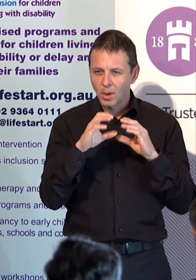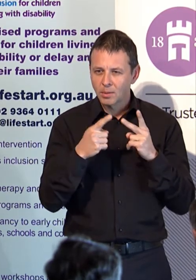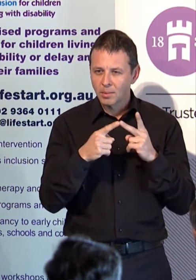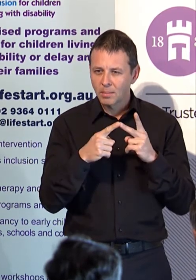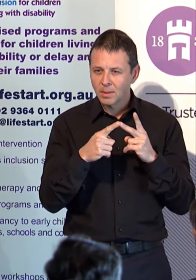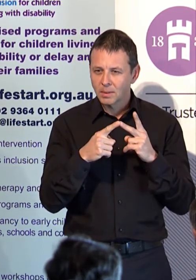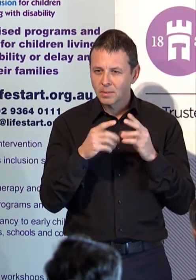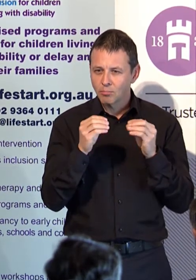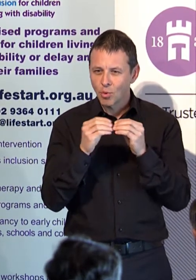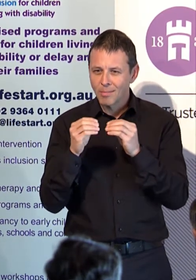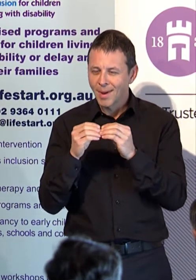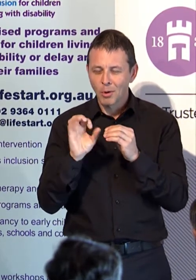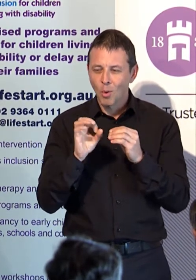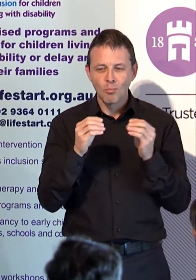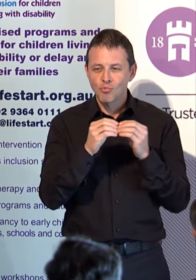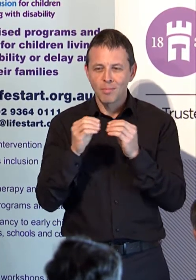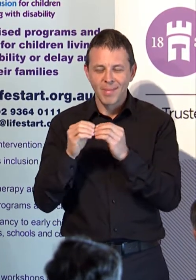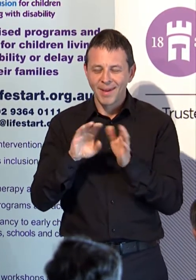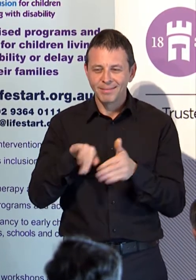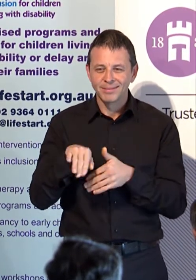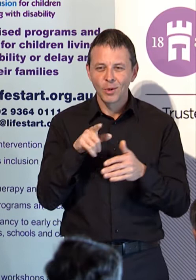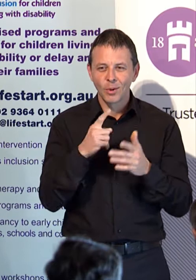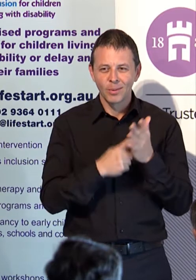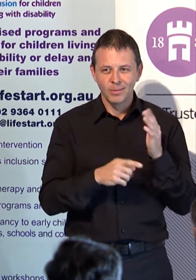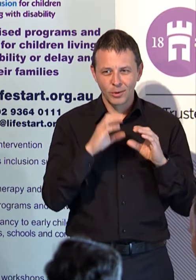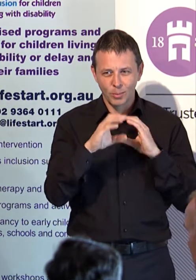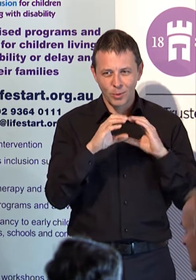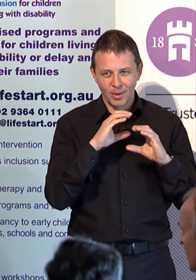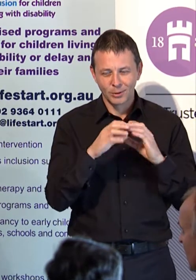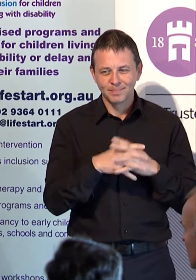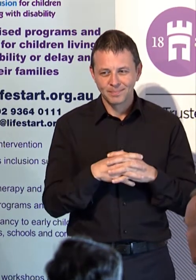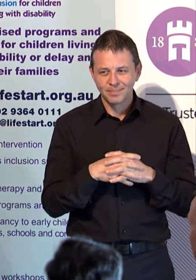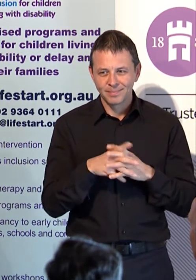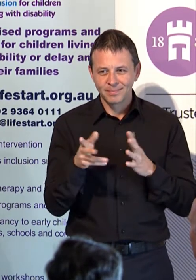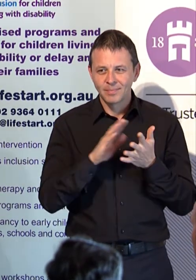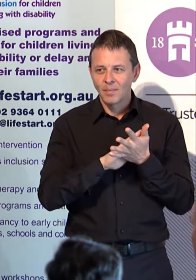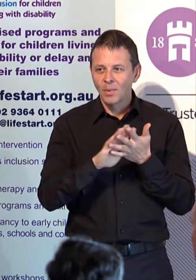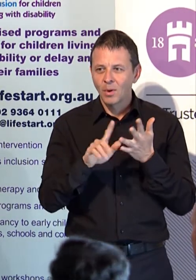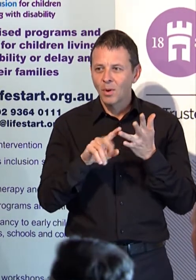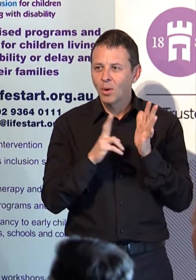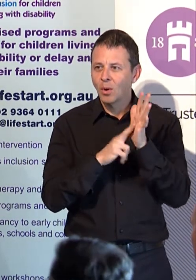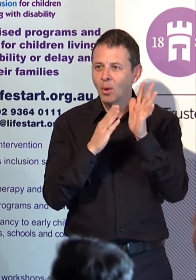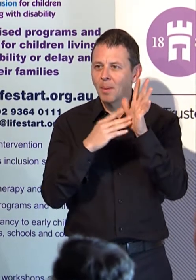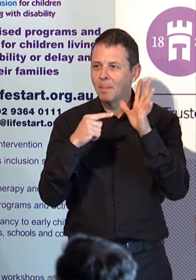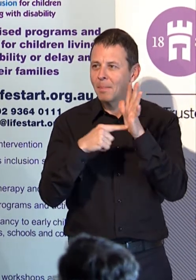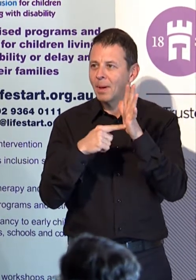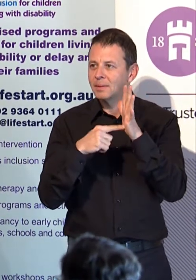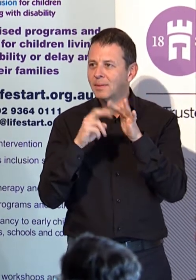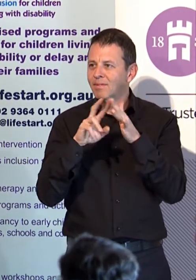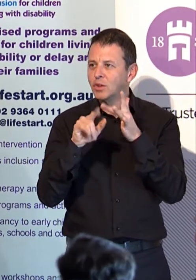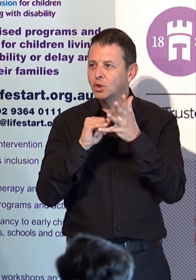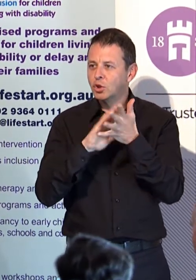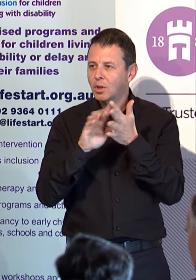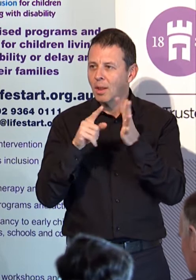it? Just Communications. The Honourable Matt Thistlethwaite, MP,